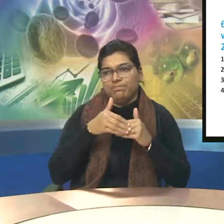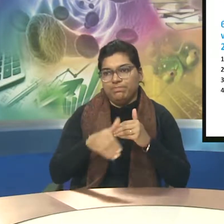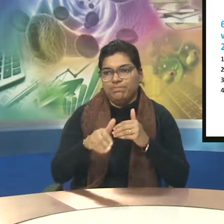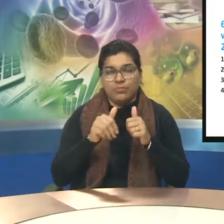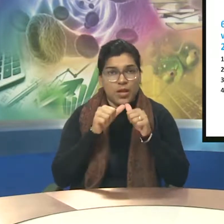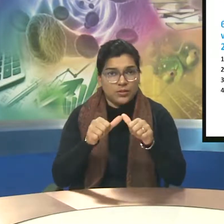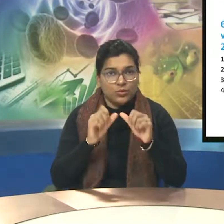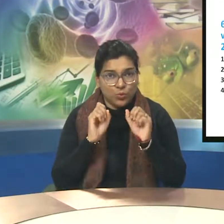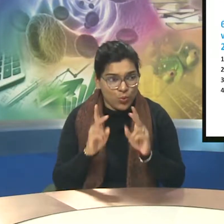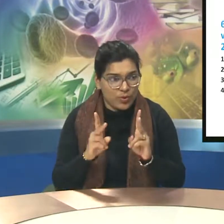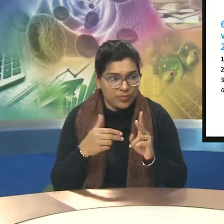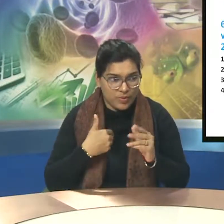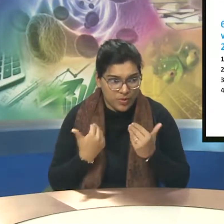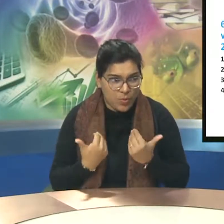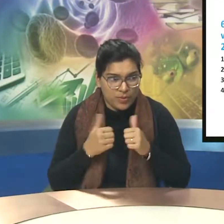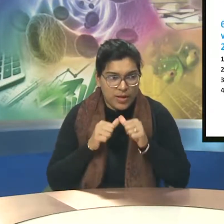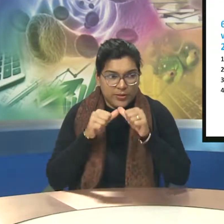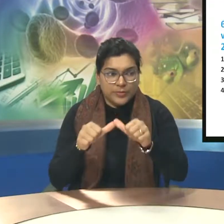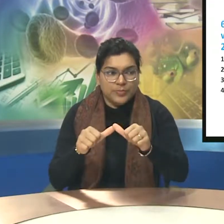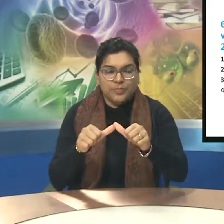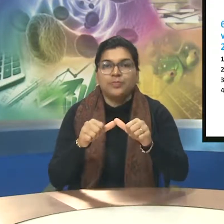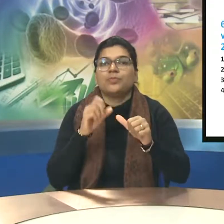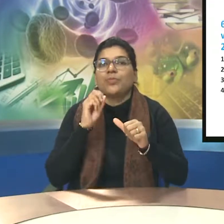Okay, I'll answer it.